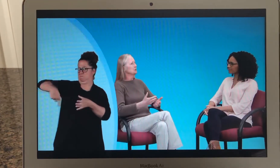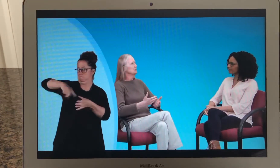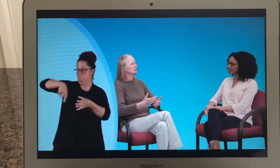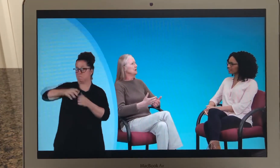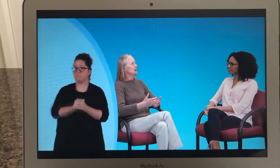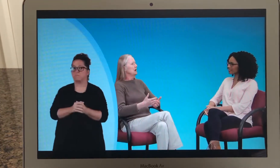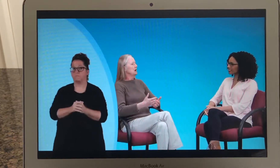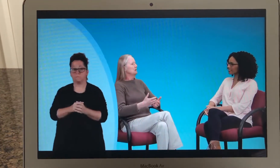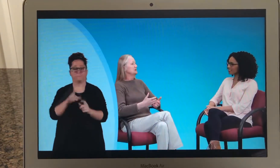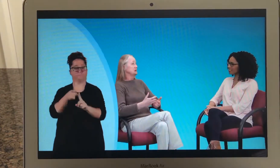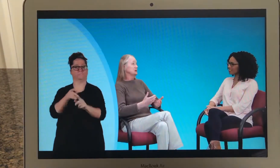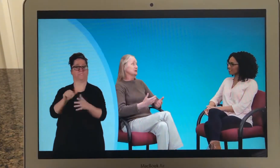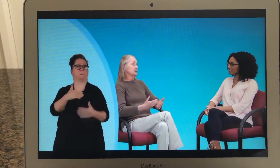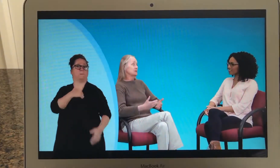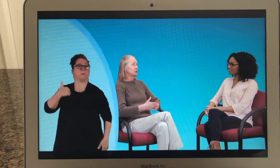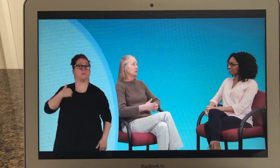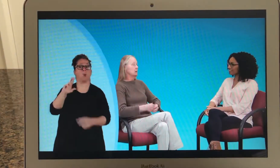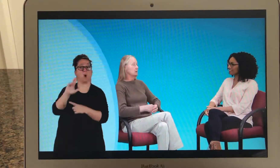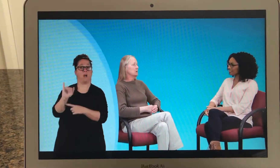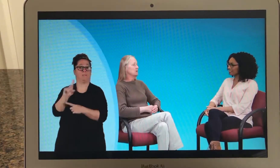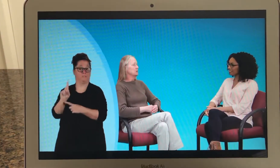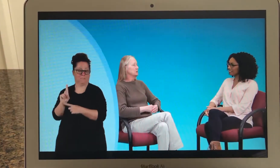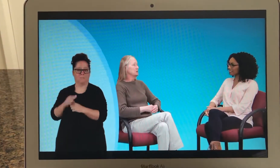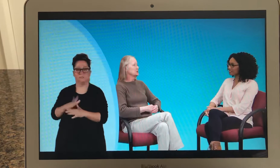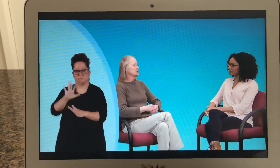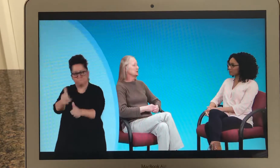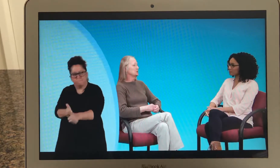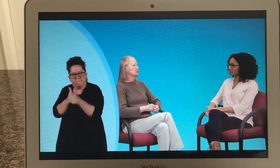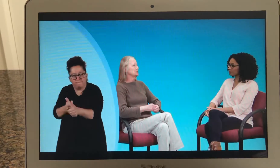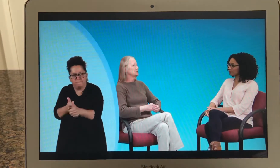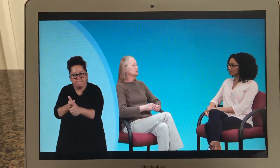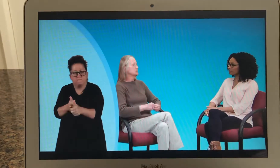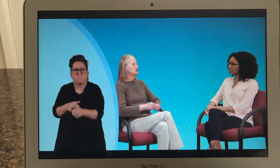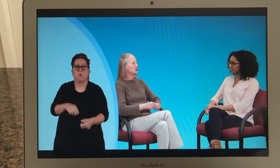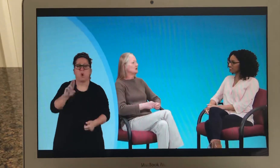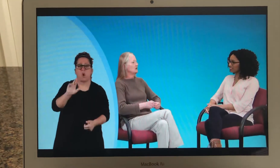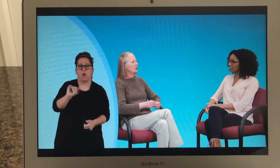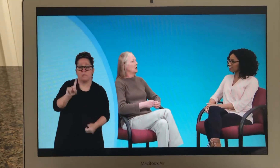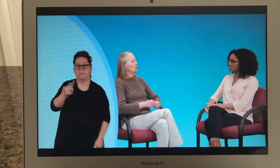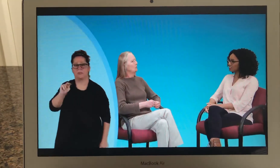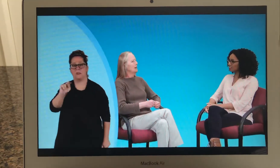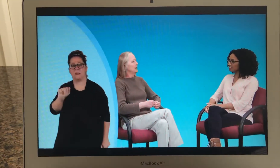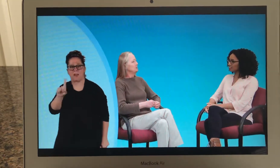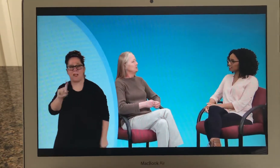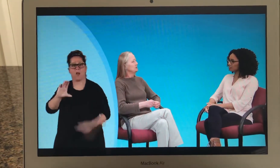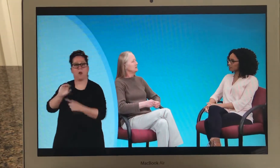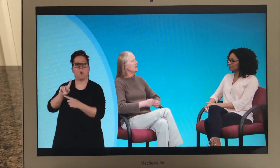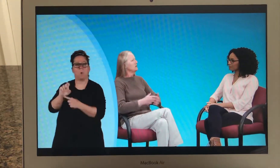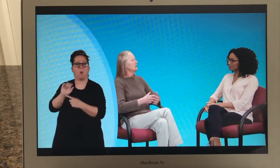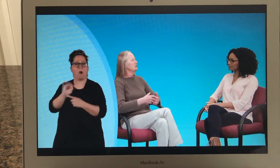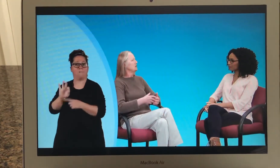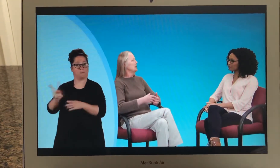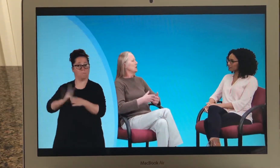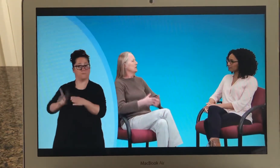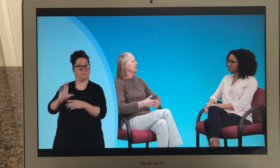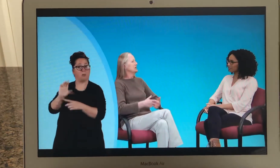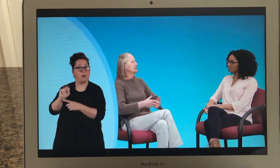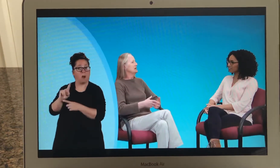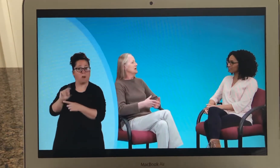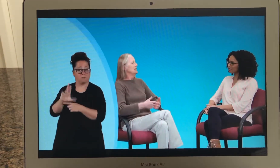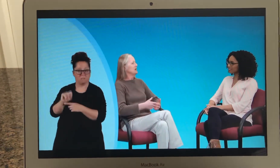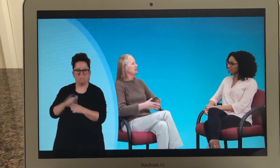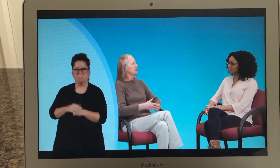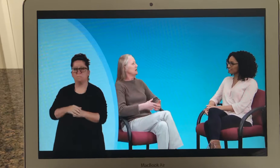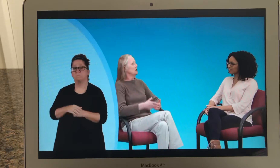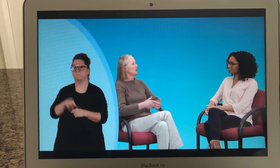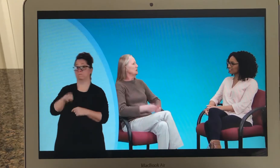different from, they have the community, they're a member of the RID, and they follow the Code of